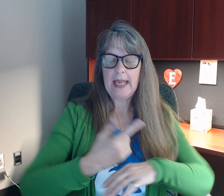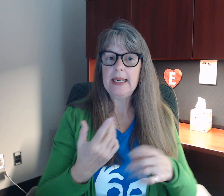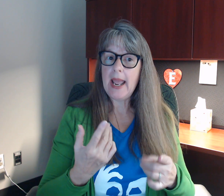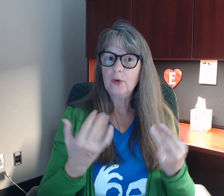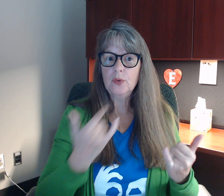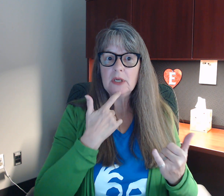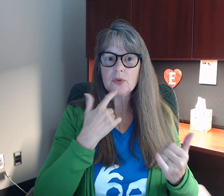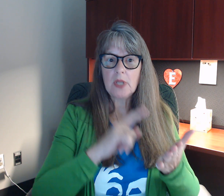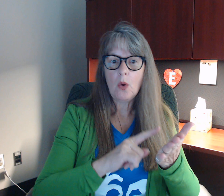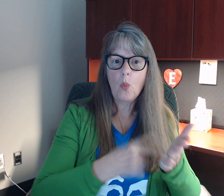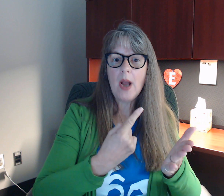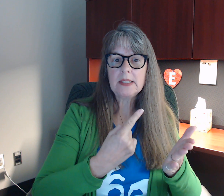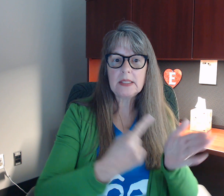Now you could also say once